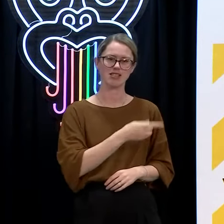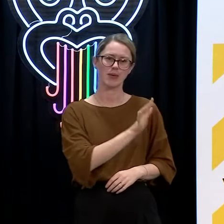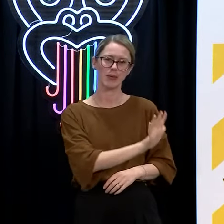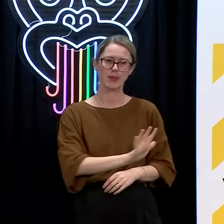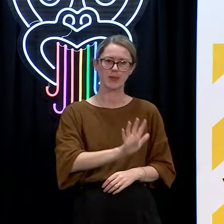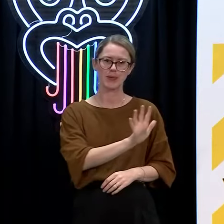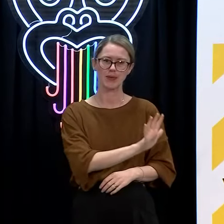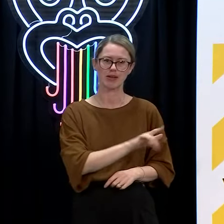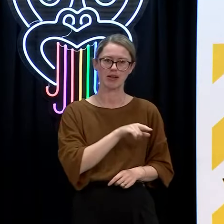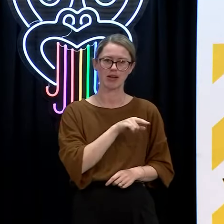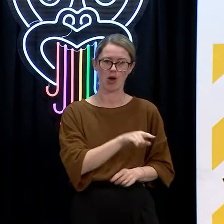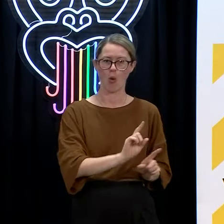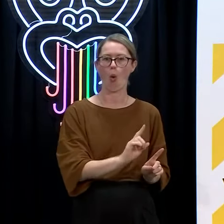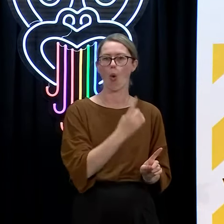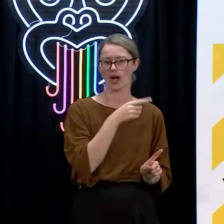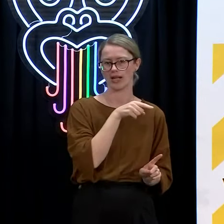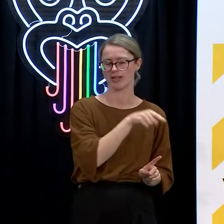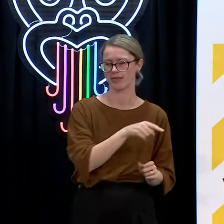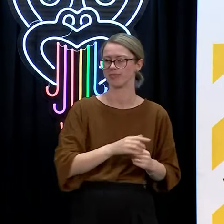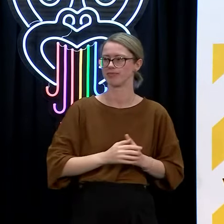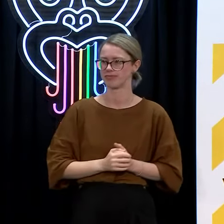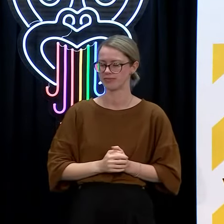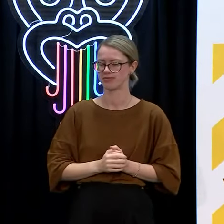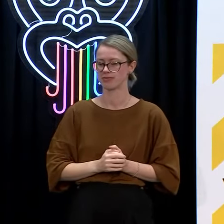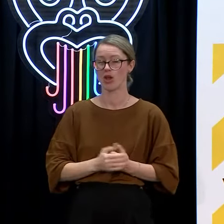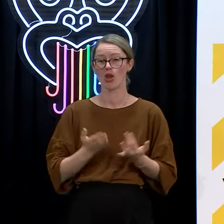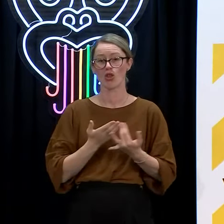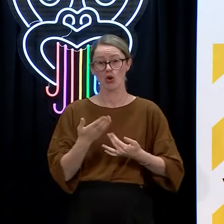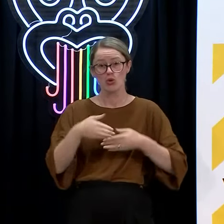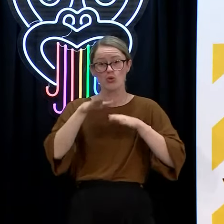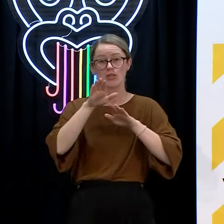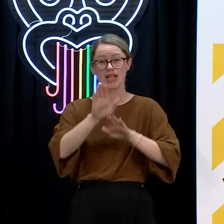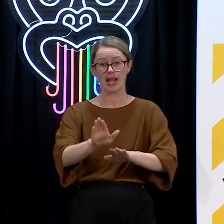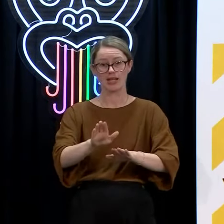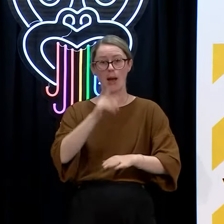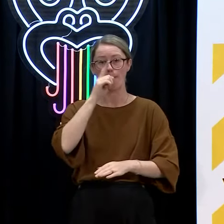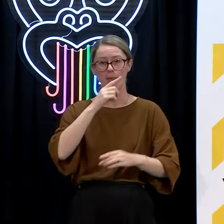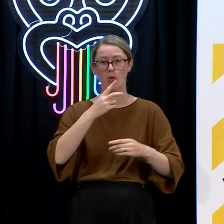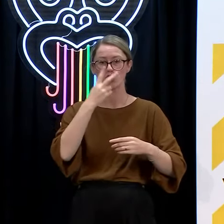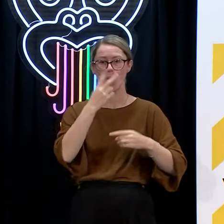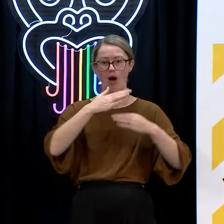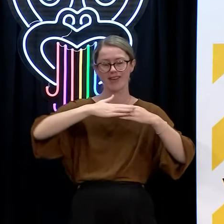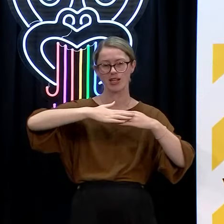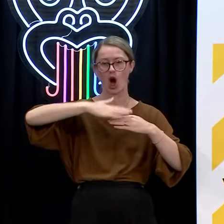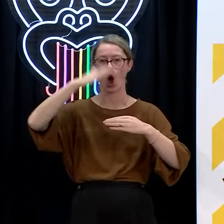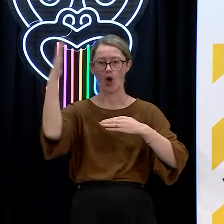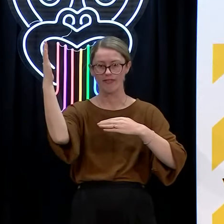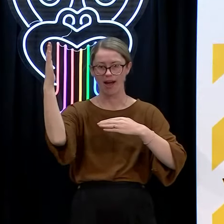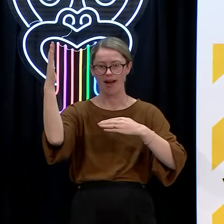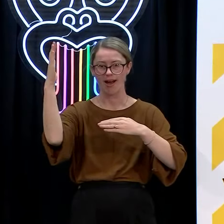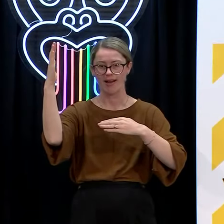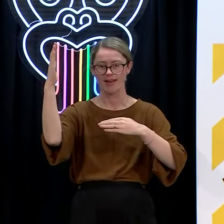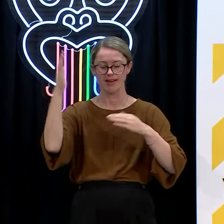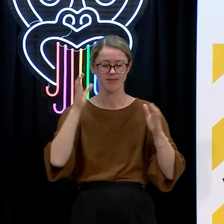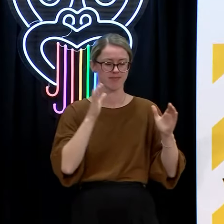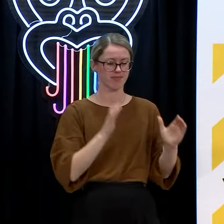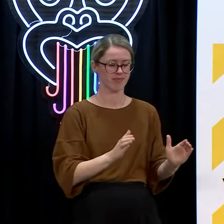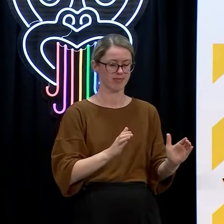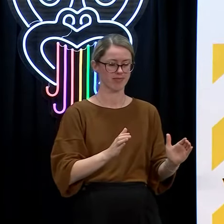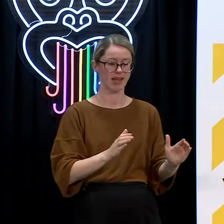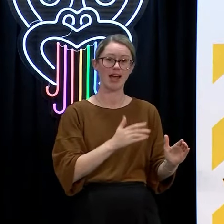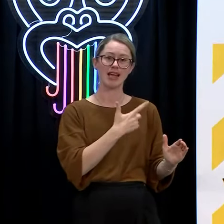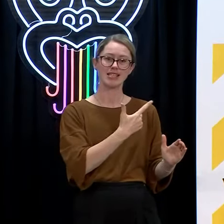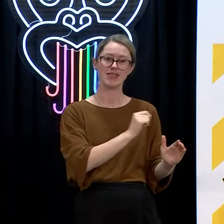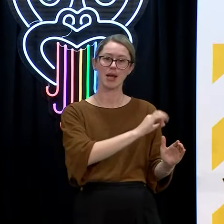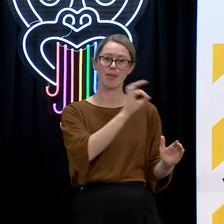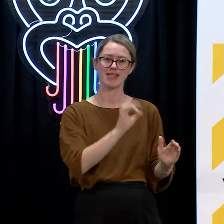26,793 of those were in Auckland. That means nationwide, of our eligible population, those aged 12 plus, more than